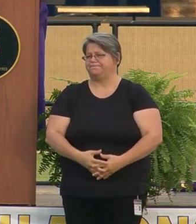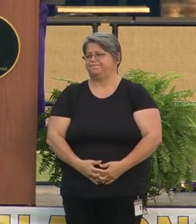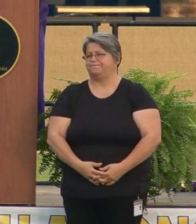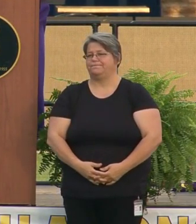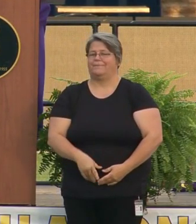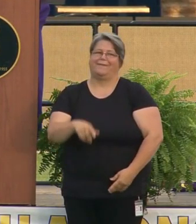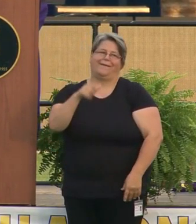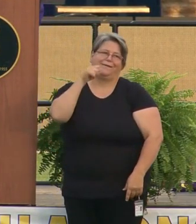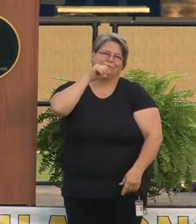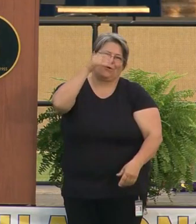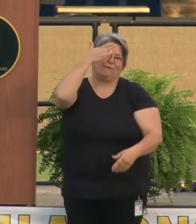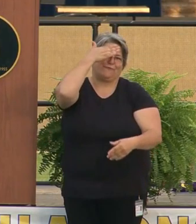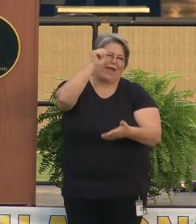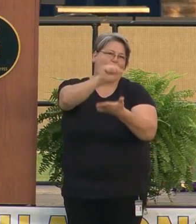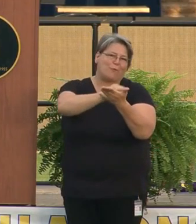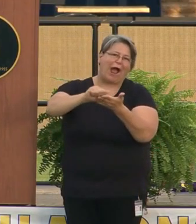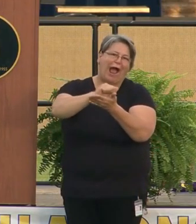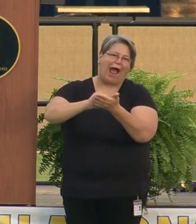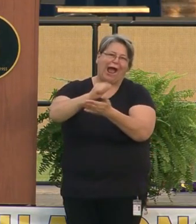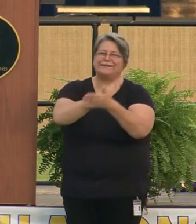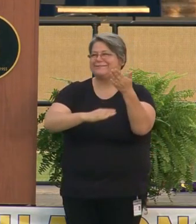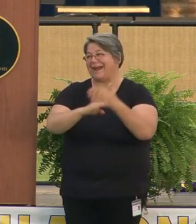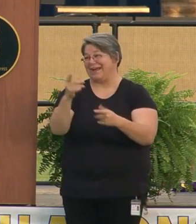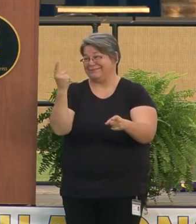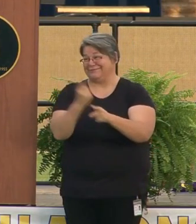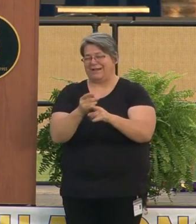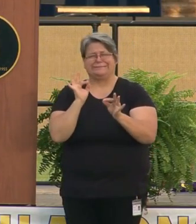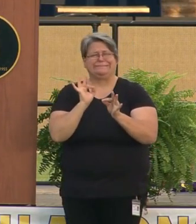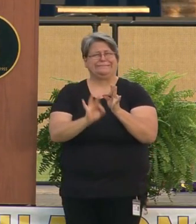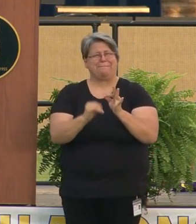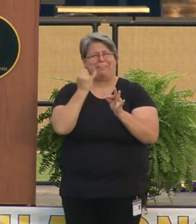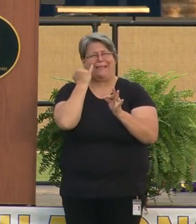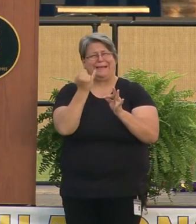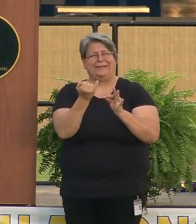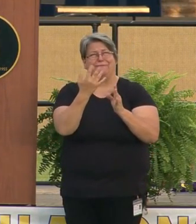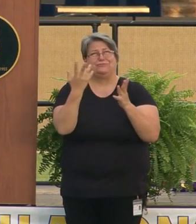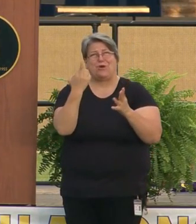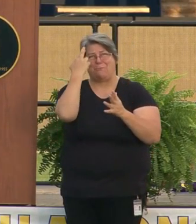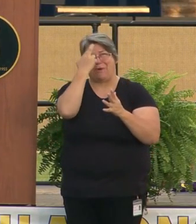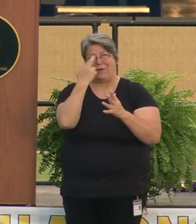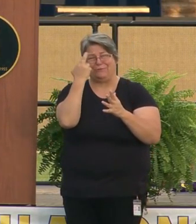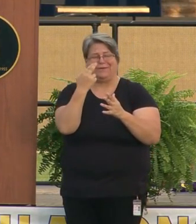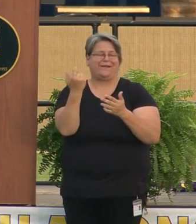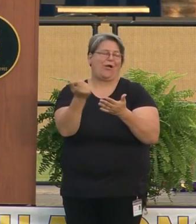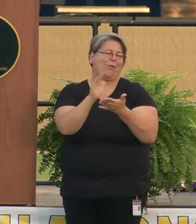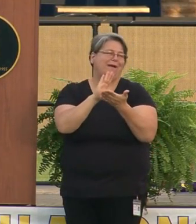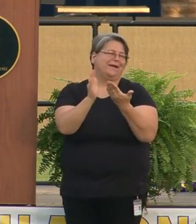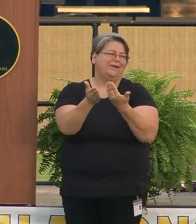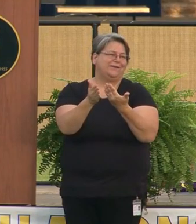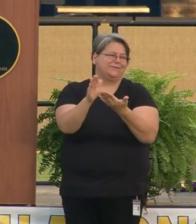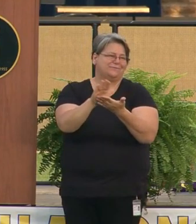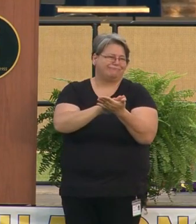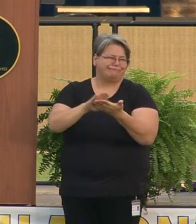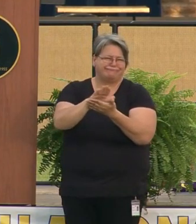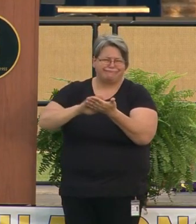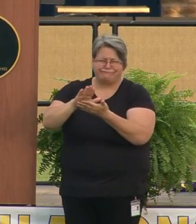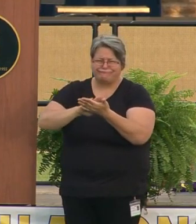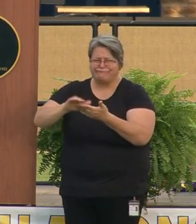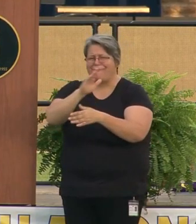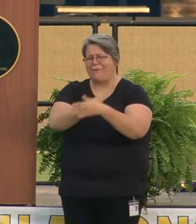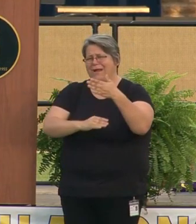Wash your hands. It is such a simple idea, but so many purposes. You should always wash your hands to prevent the spread of